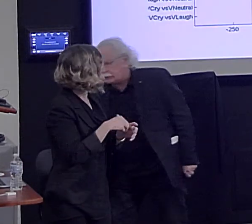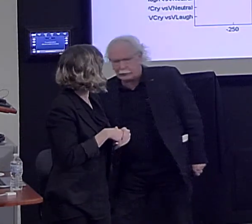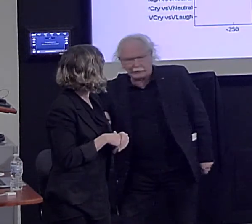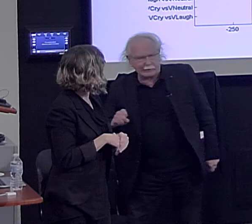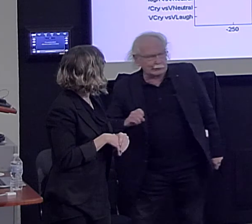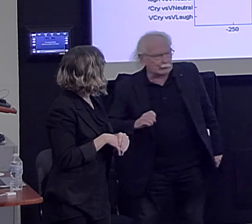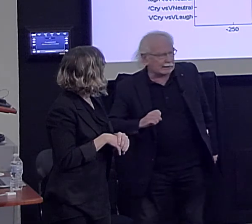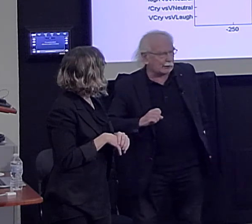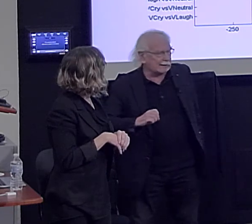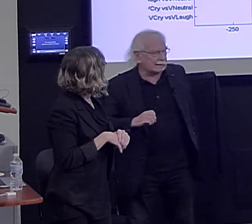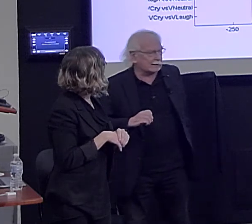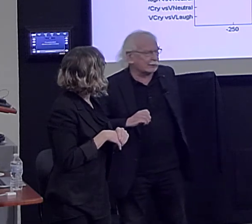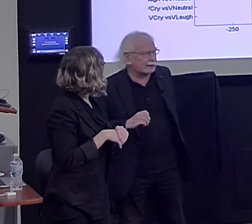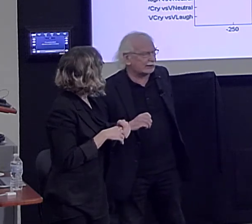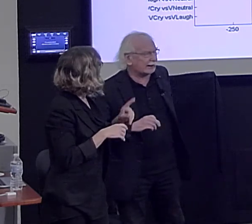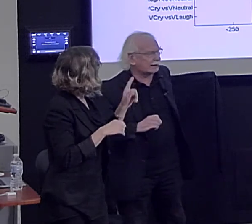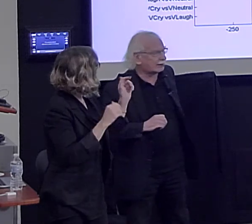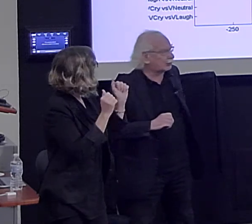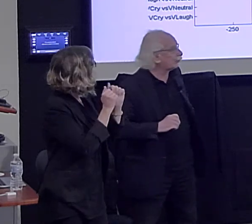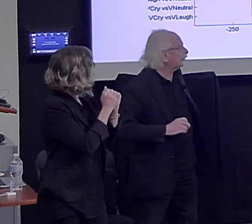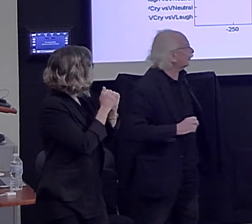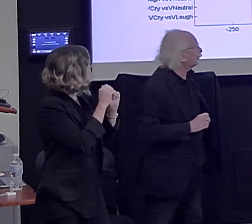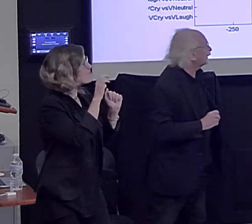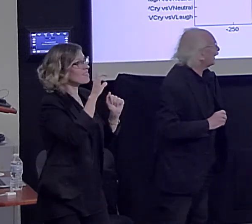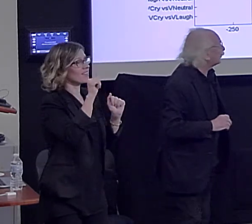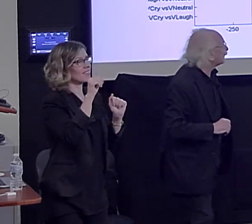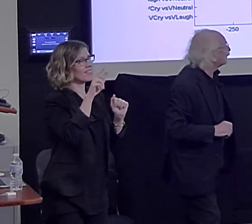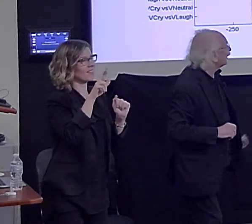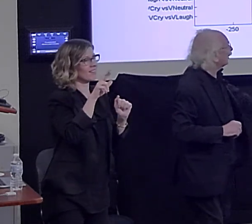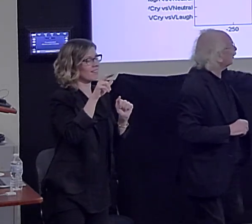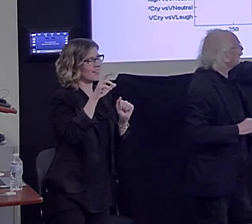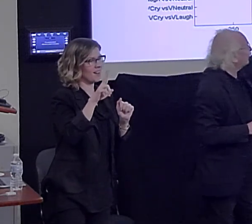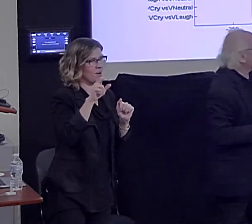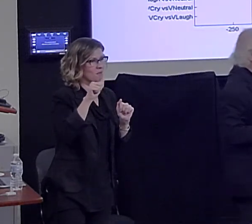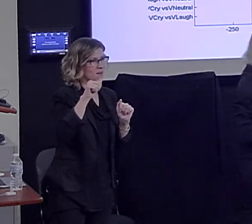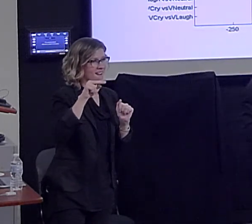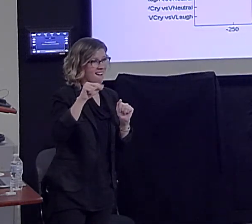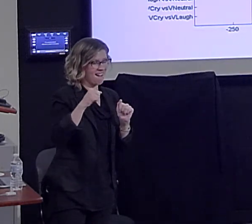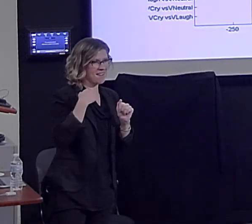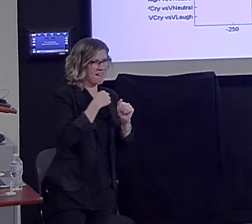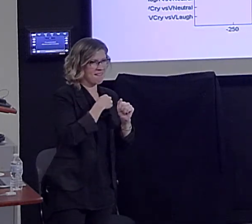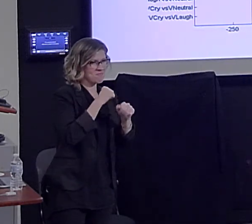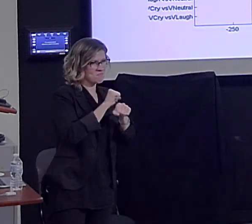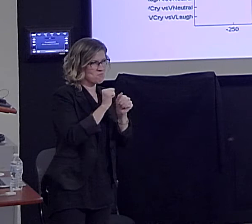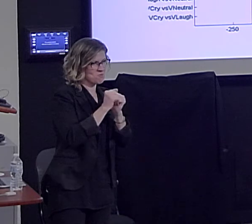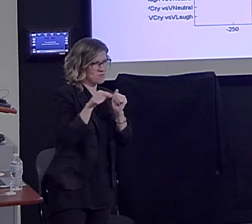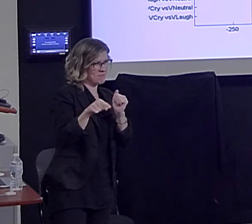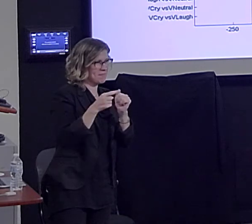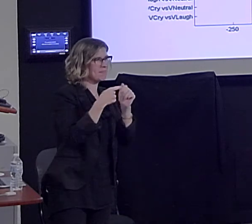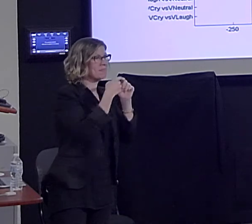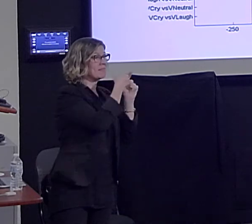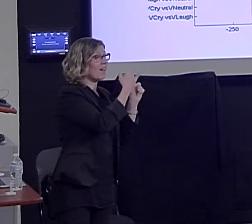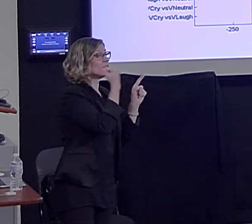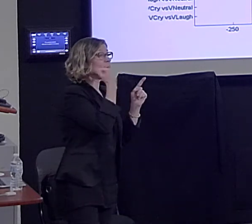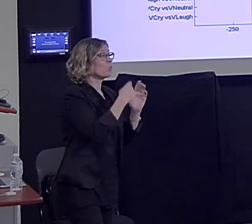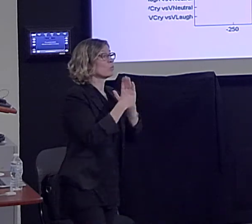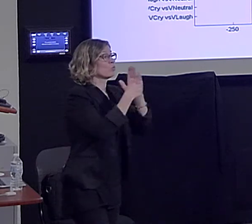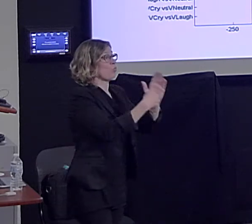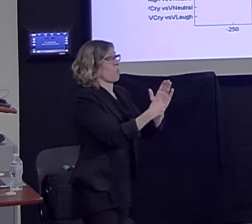We, with Fausto Caruana, we decided to see what happens if you show to the same patient